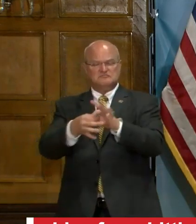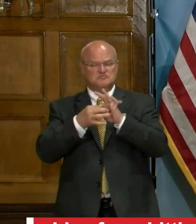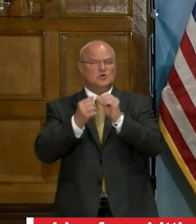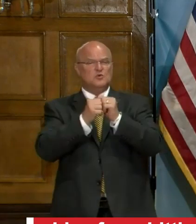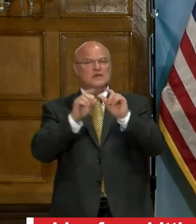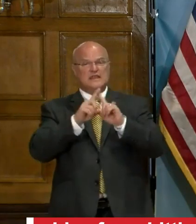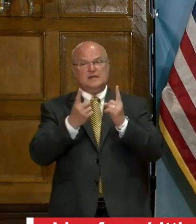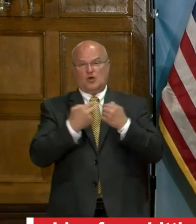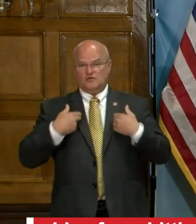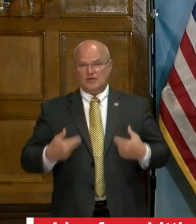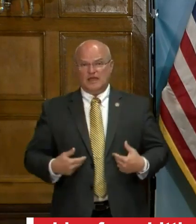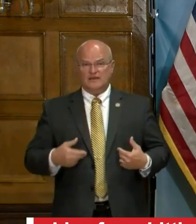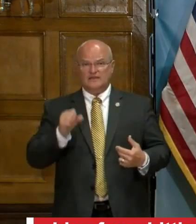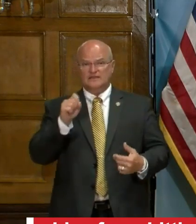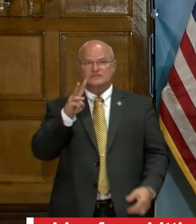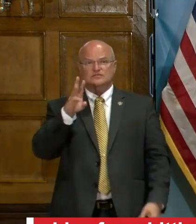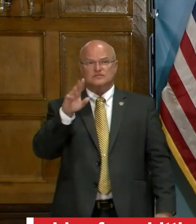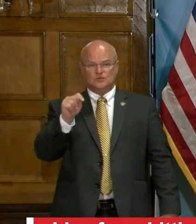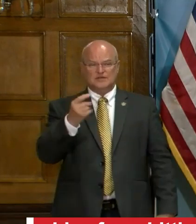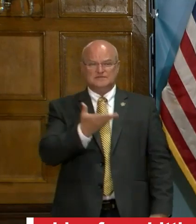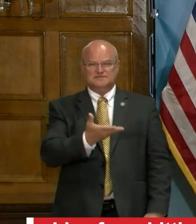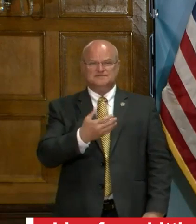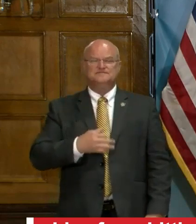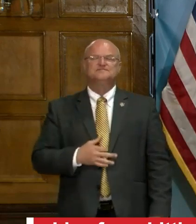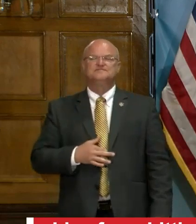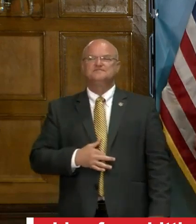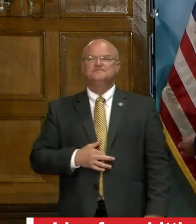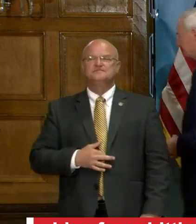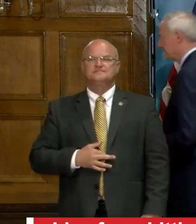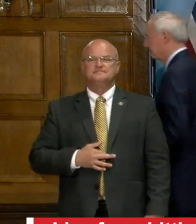the Department of Health. Stuart?